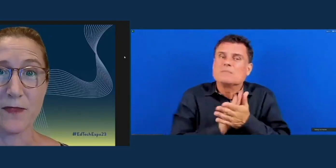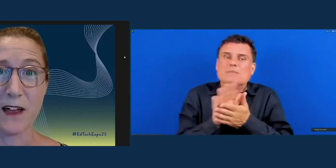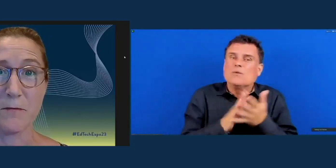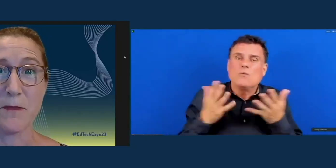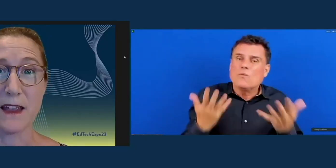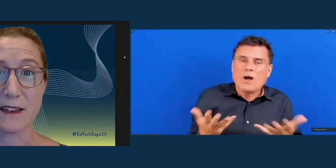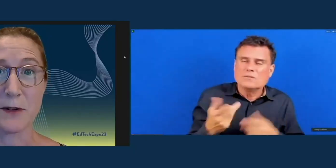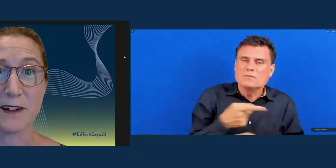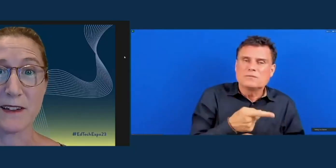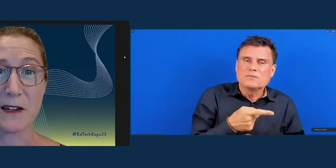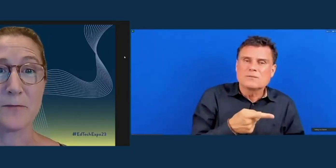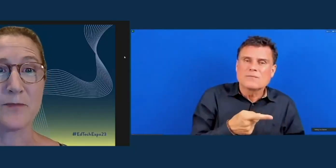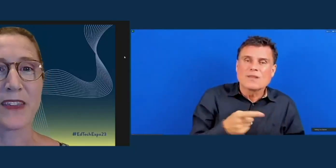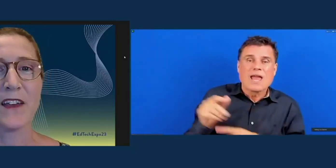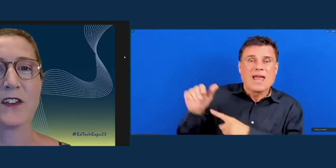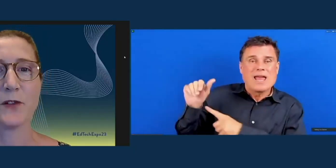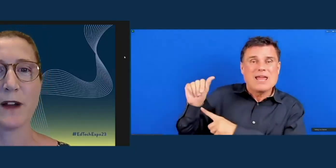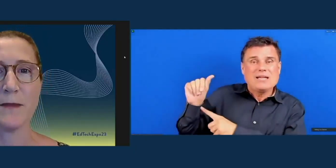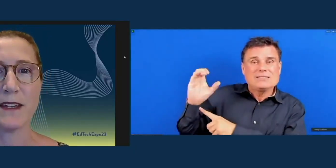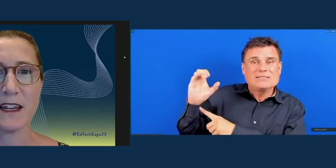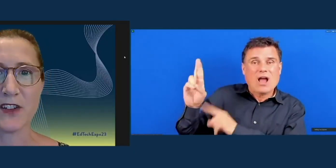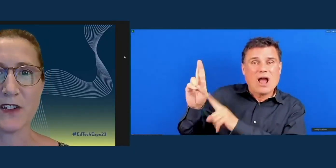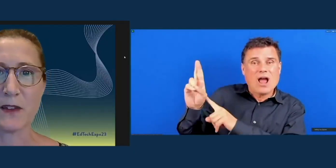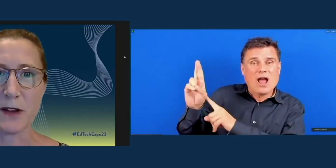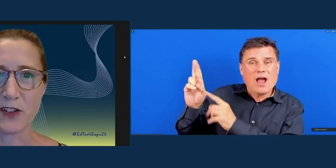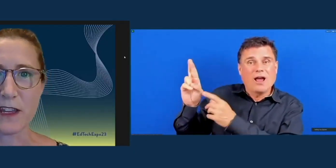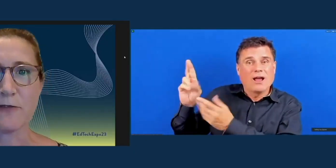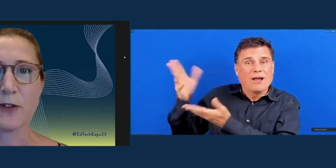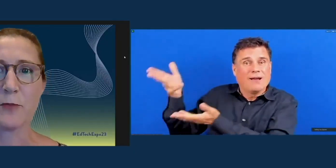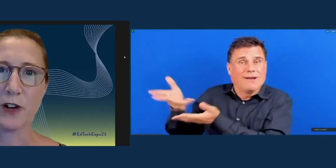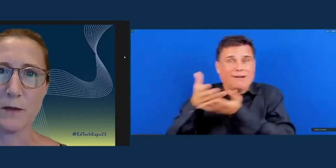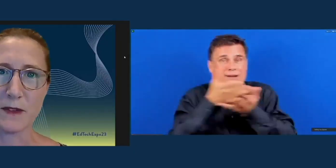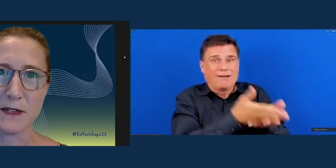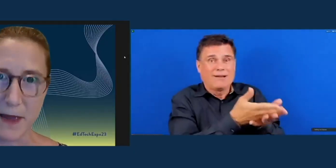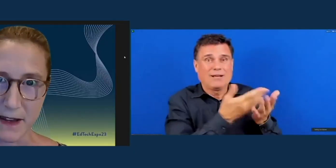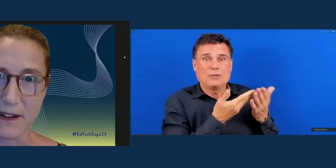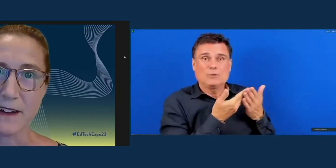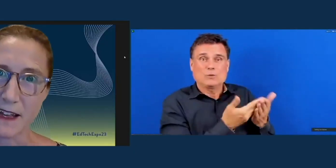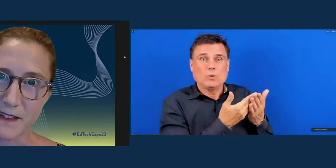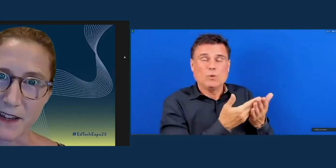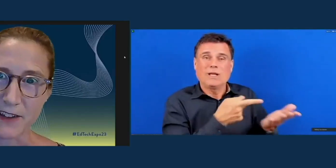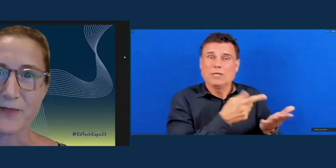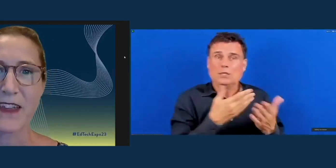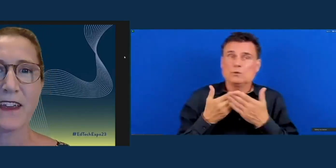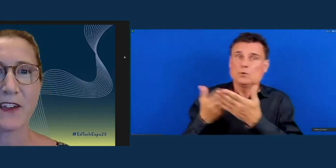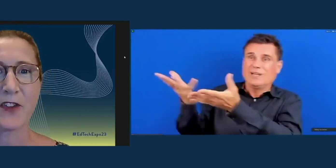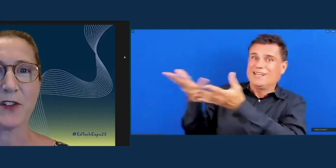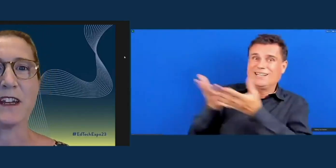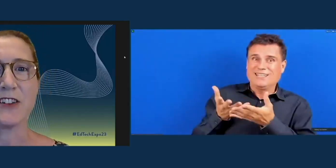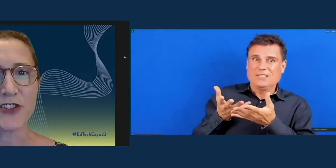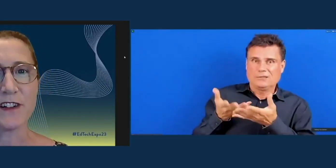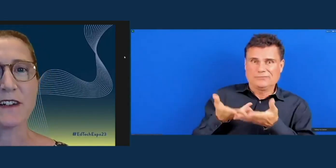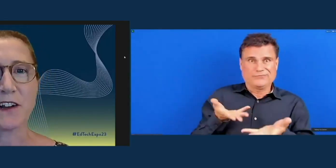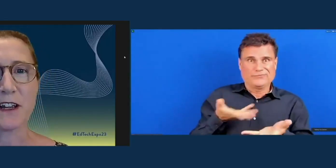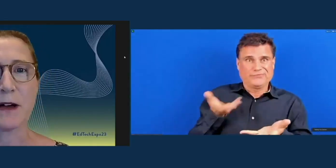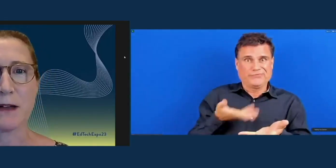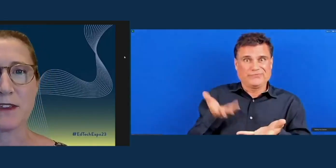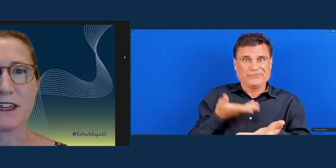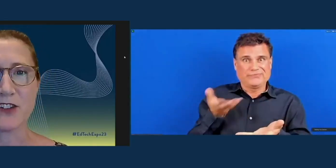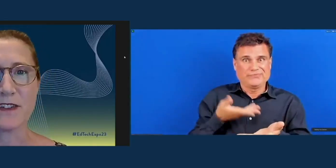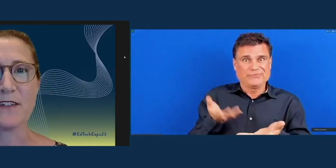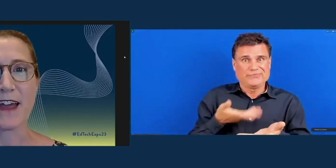were experiencing. So recommendations, especially for programs dependent on EdTech, include ensuring